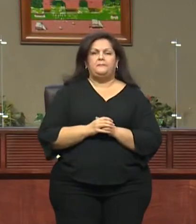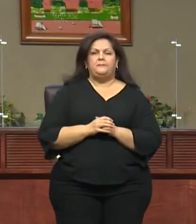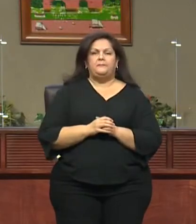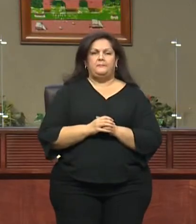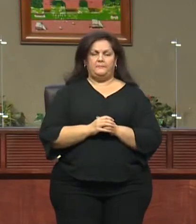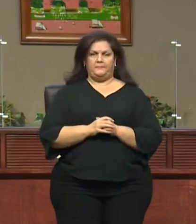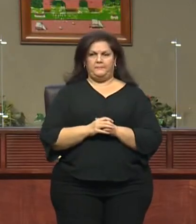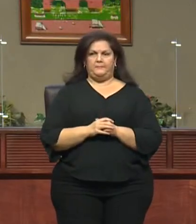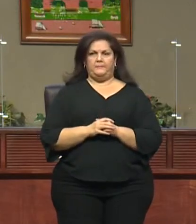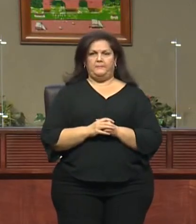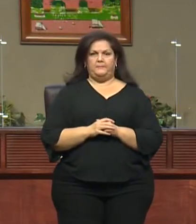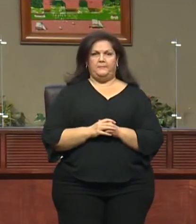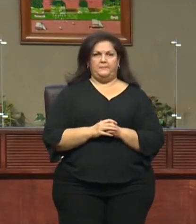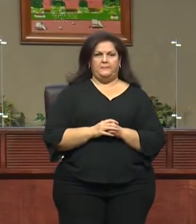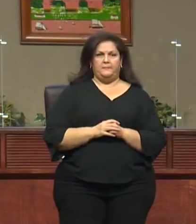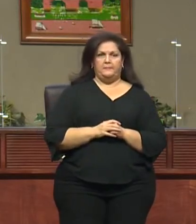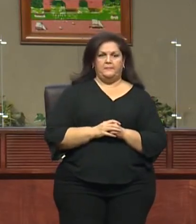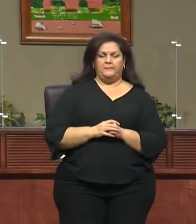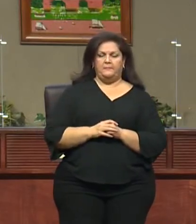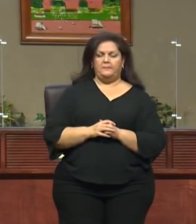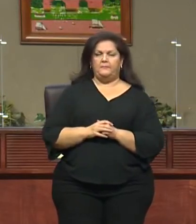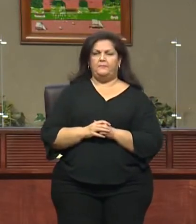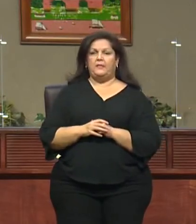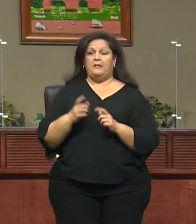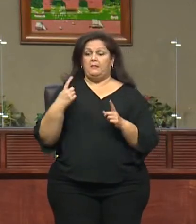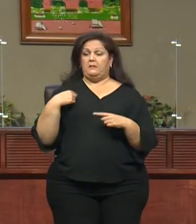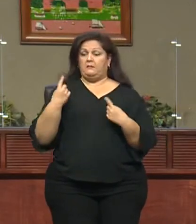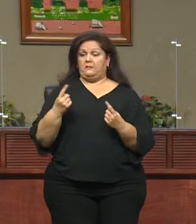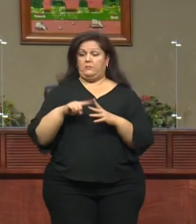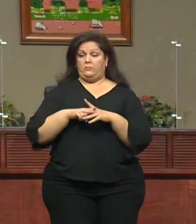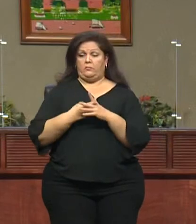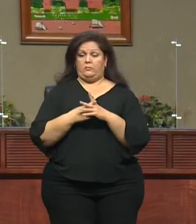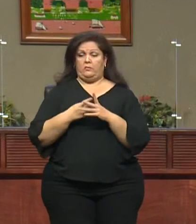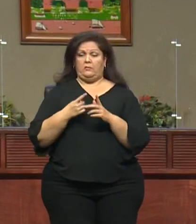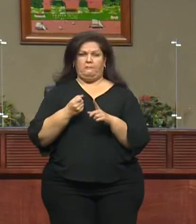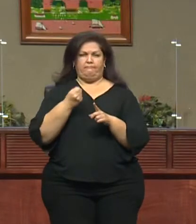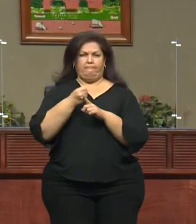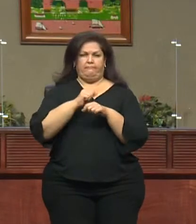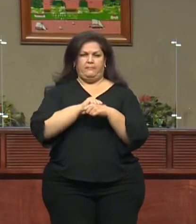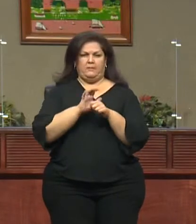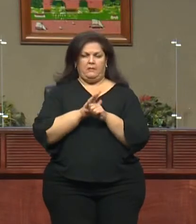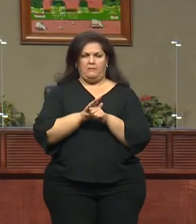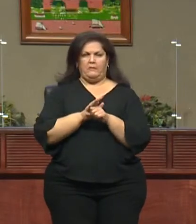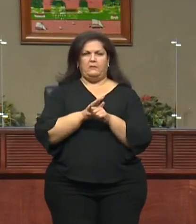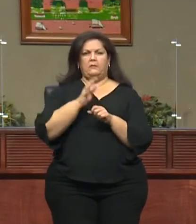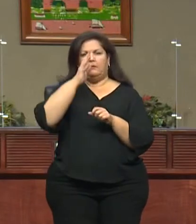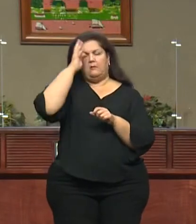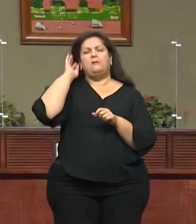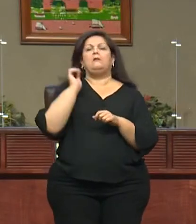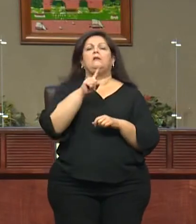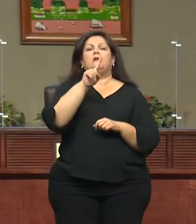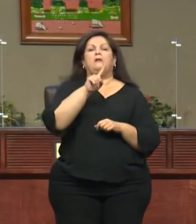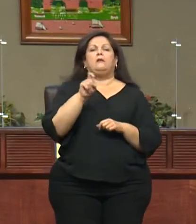As for the numbers, this is kind of where we are. Since the start of the pandemic, there have been a reported